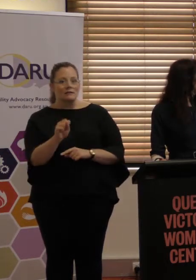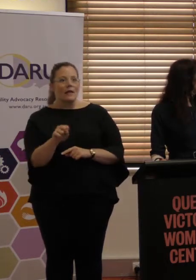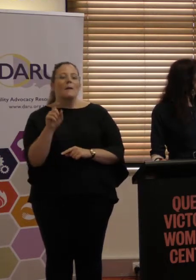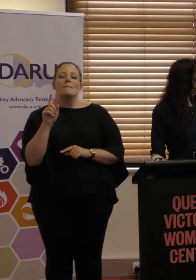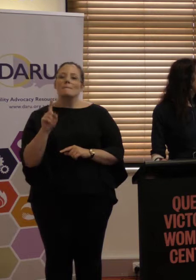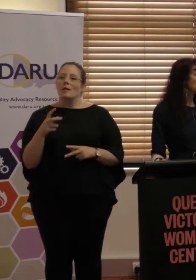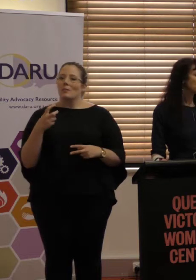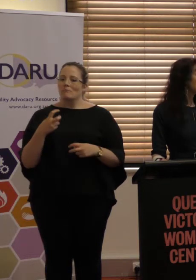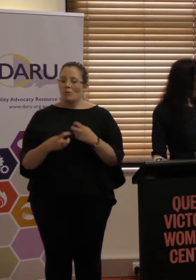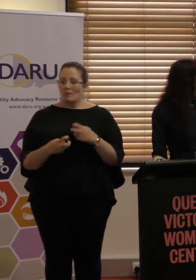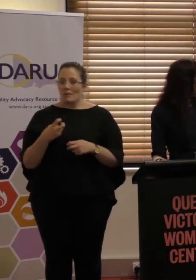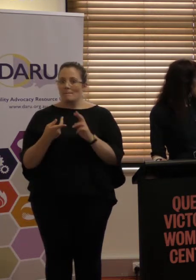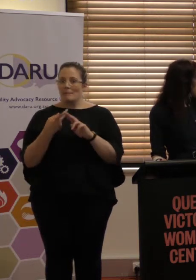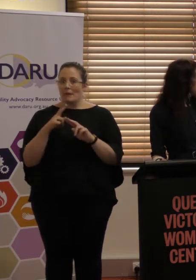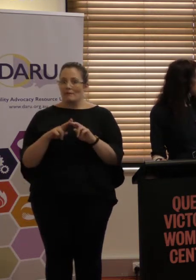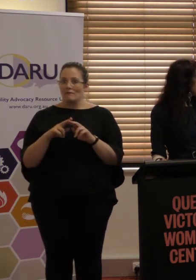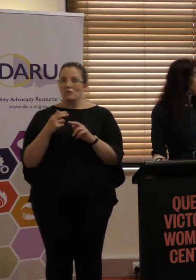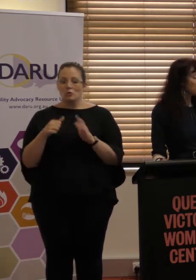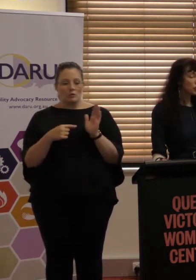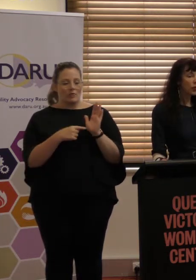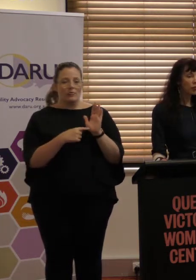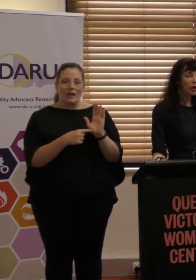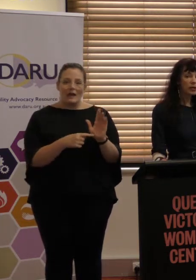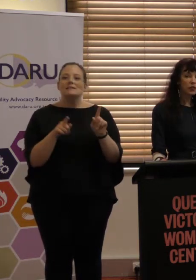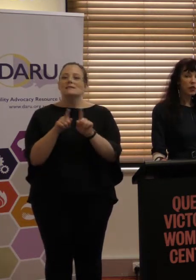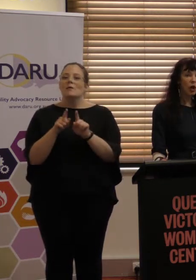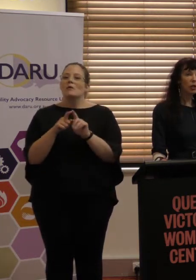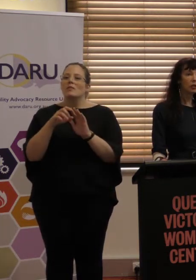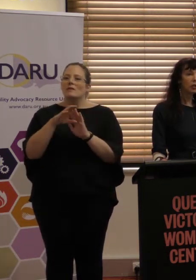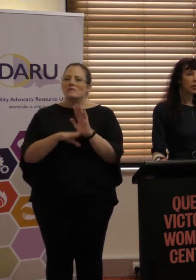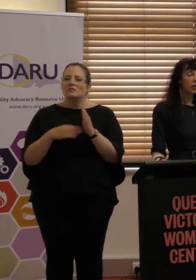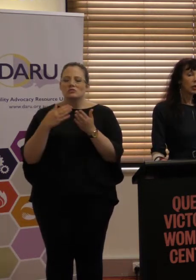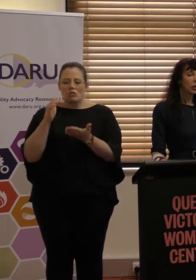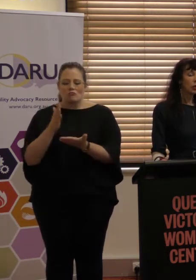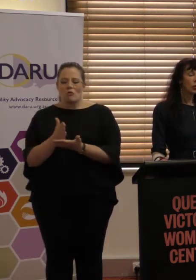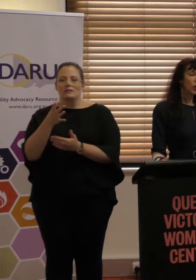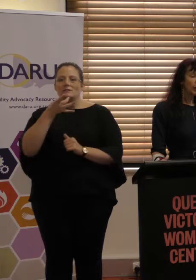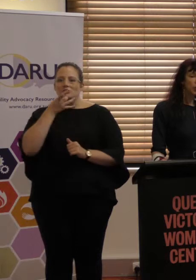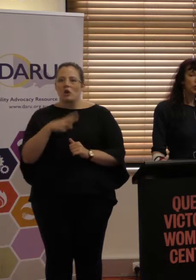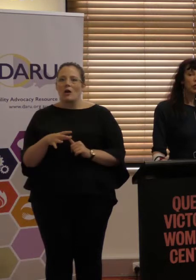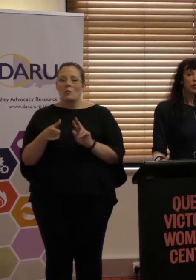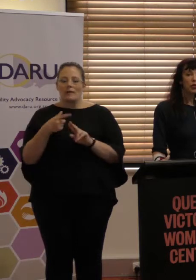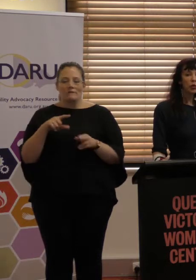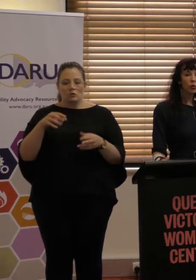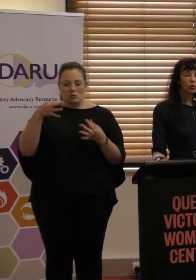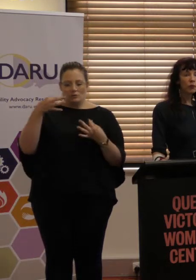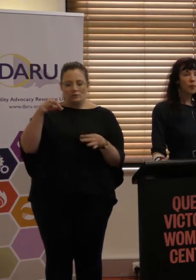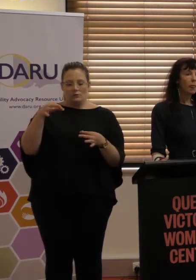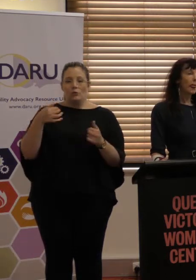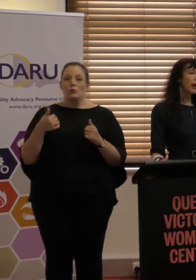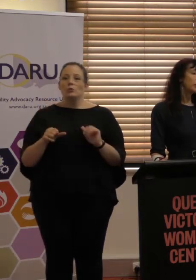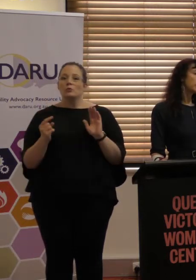when you use such tools, and it's the same with the conventions on the rights of the child, what happens when you use such